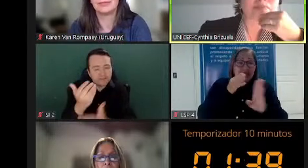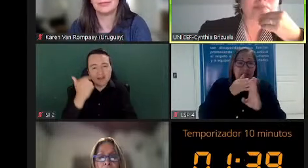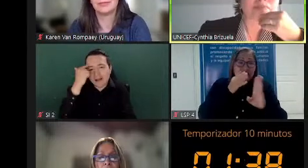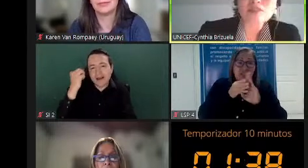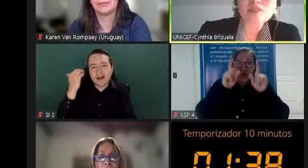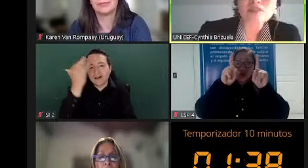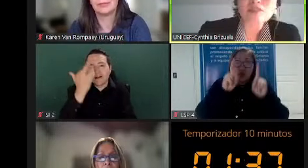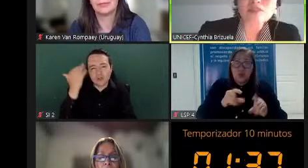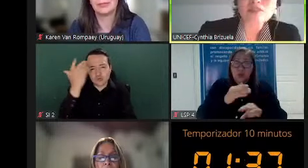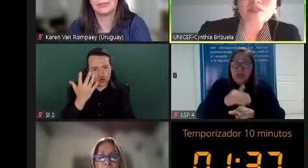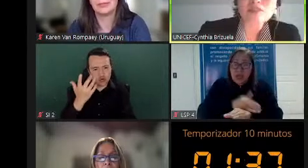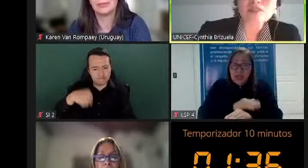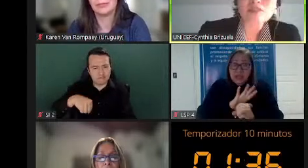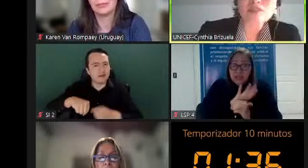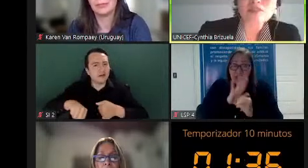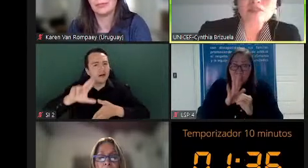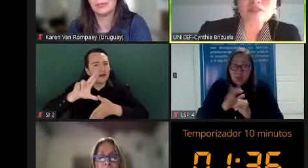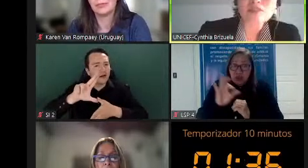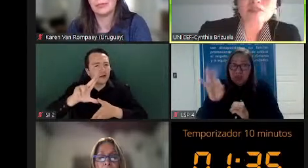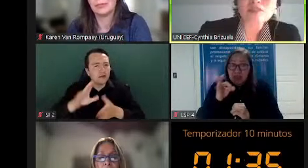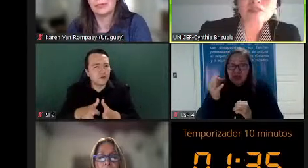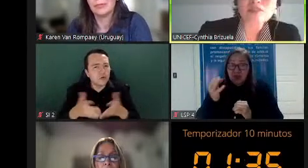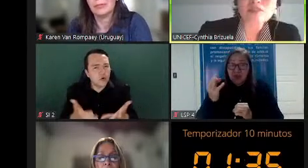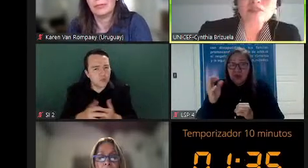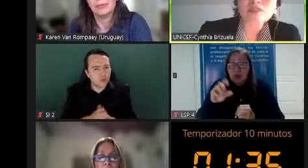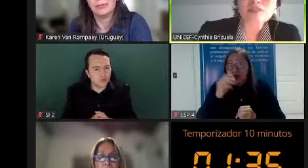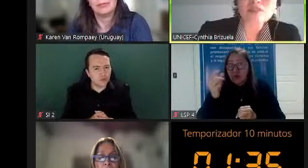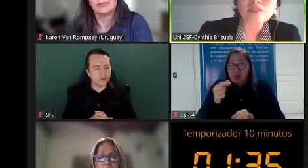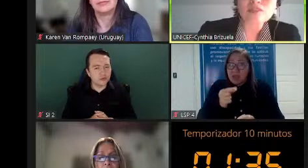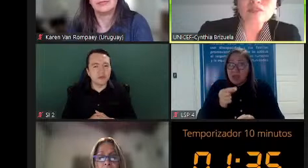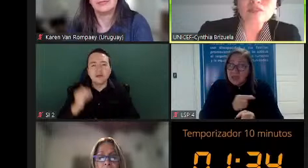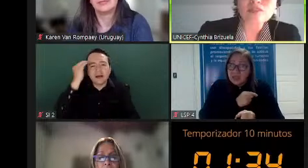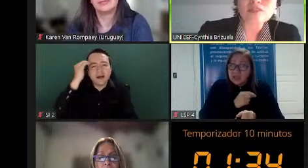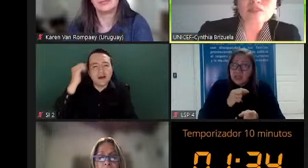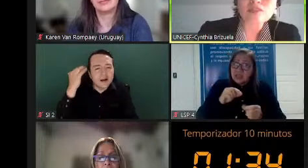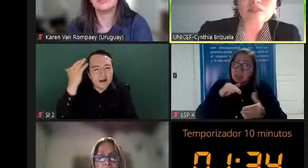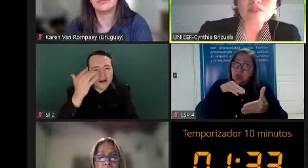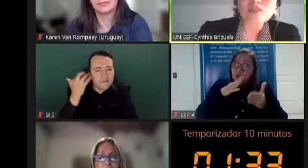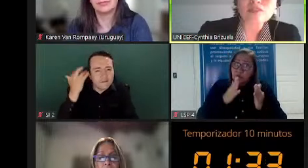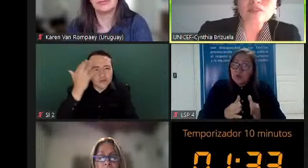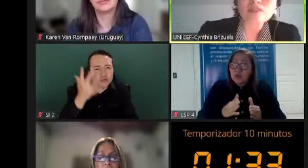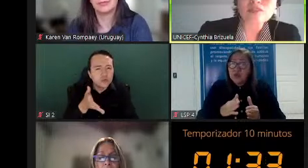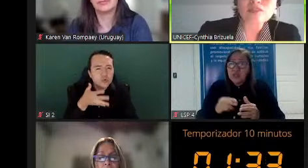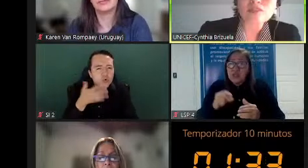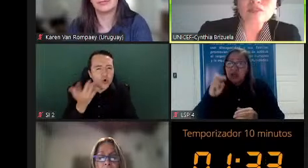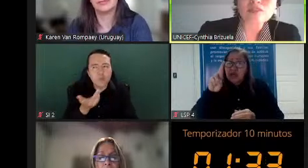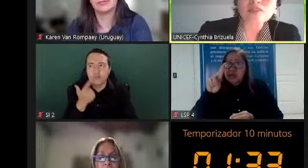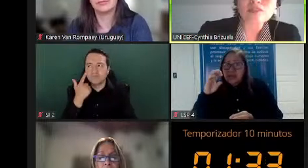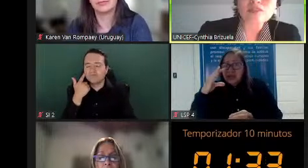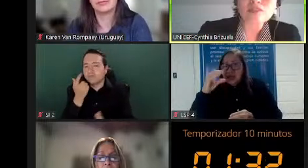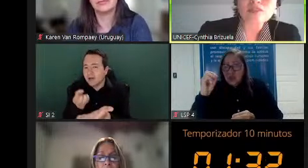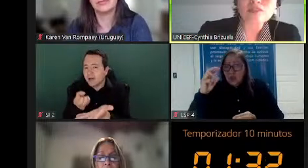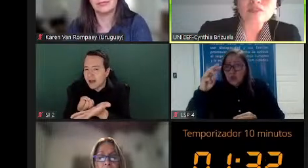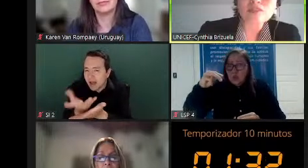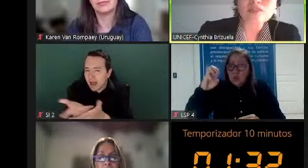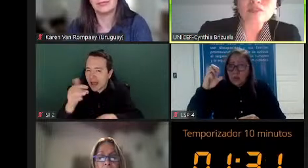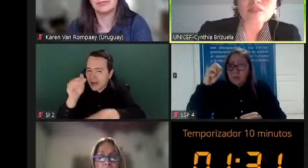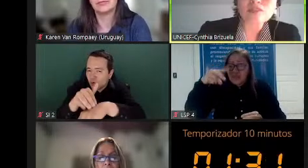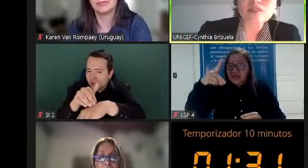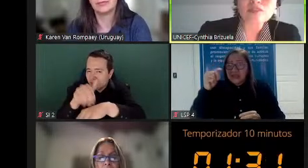lesson on the challenges we have in that in america and a reflection on the recommendations